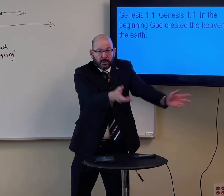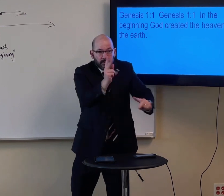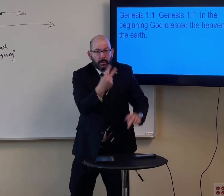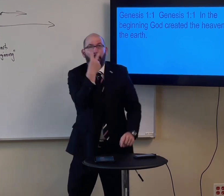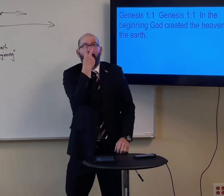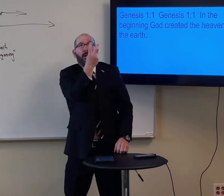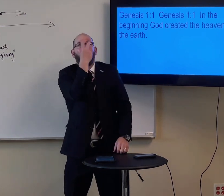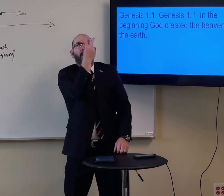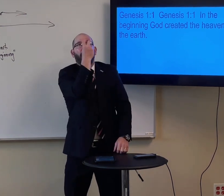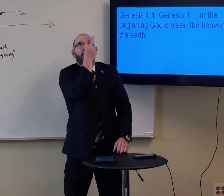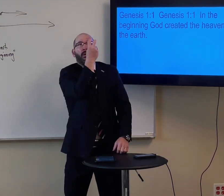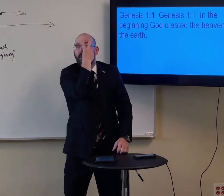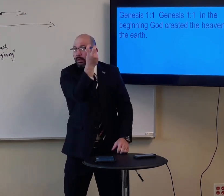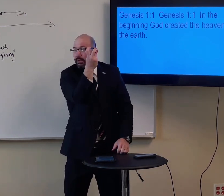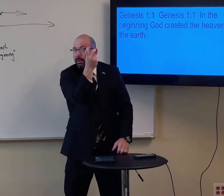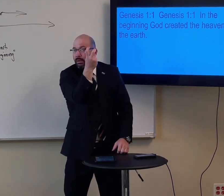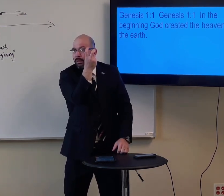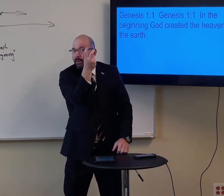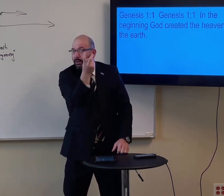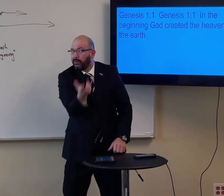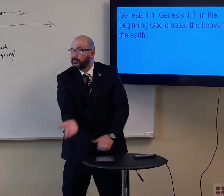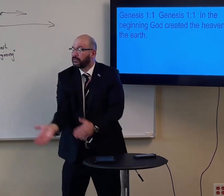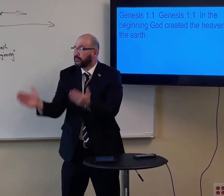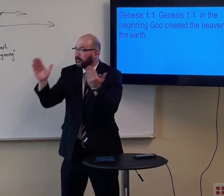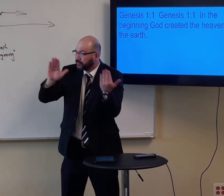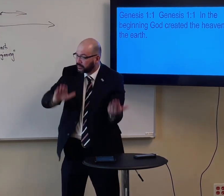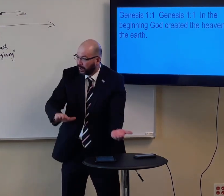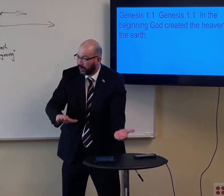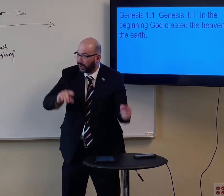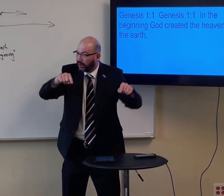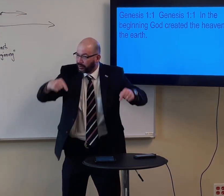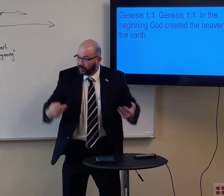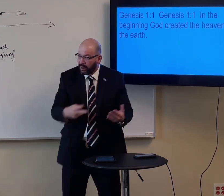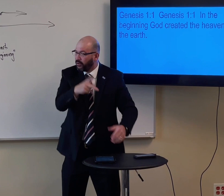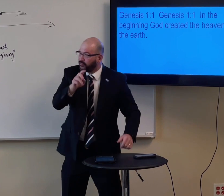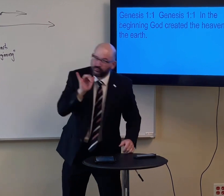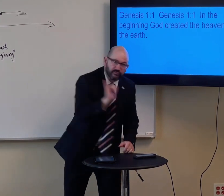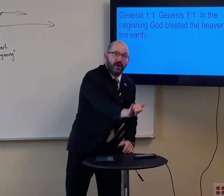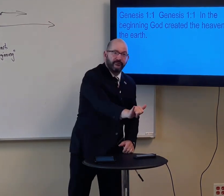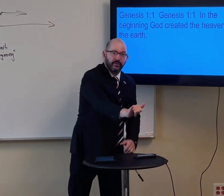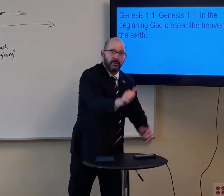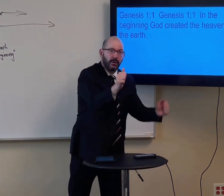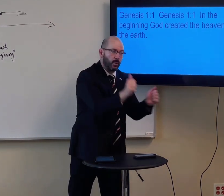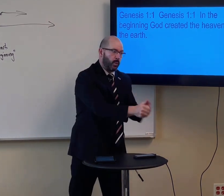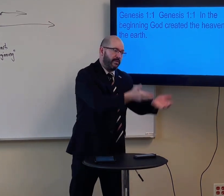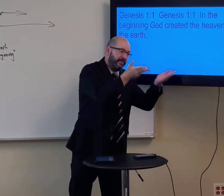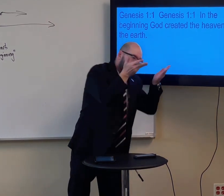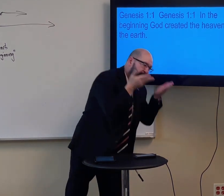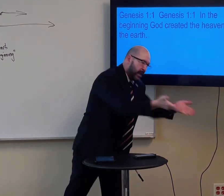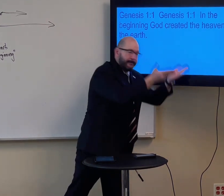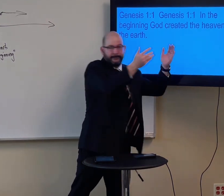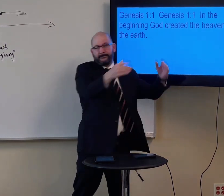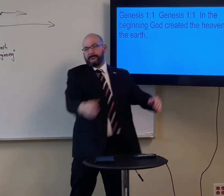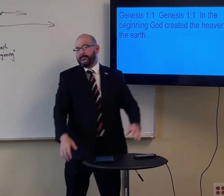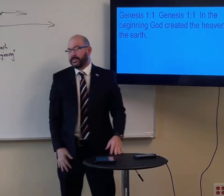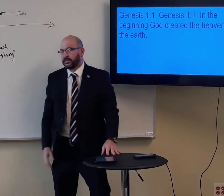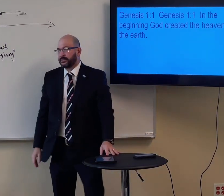God, doubt God, and to die, and to live in hell together forever with